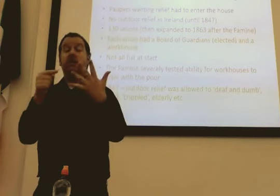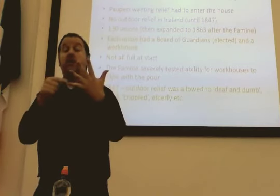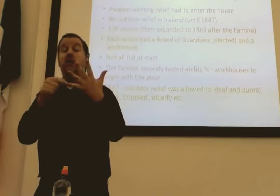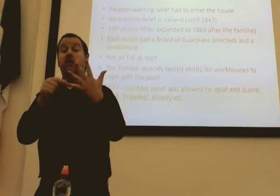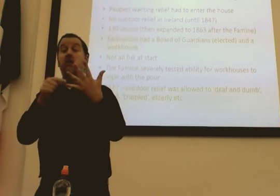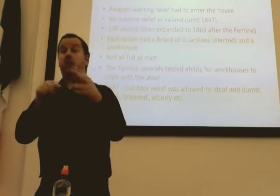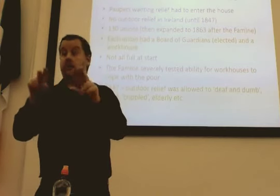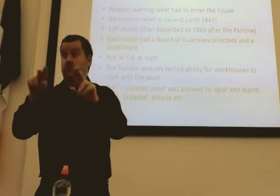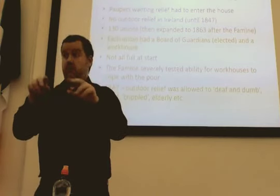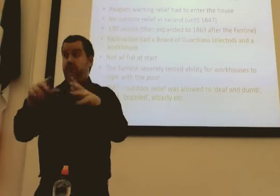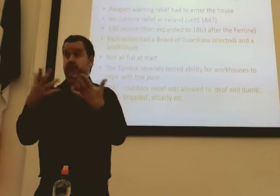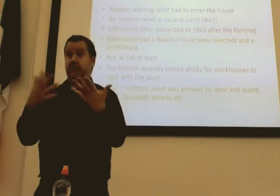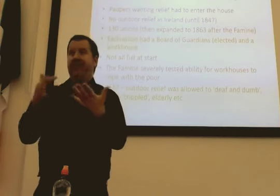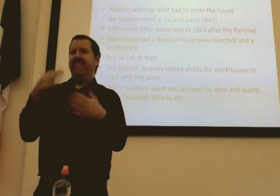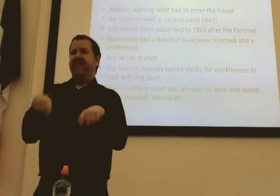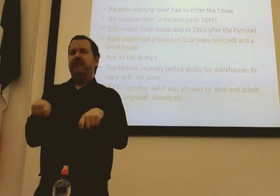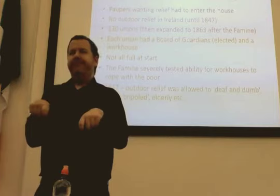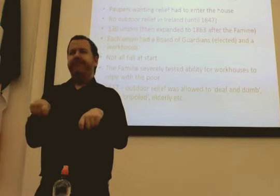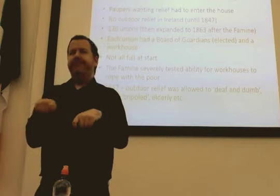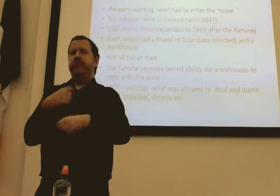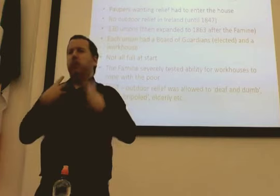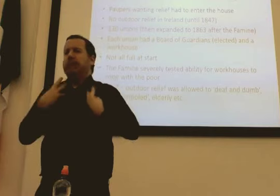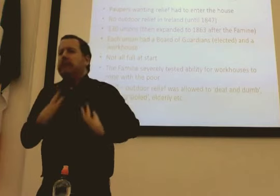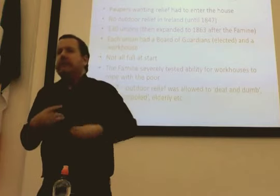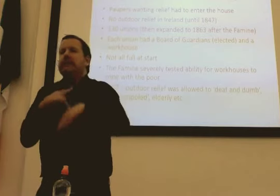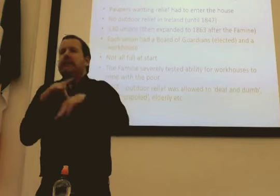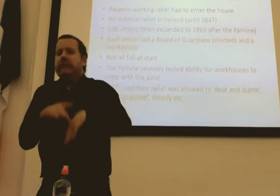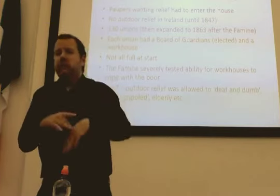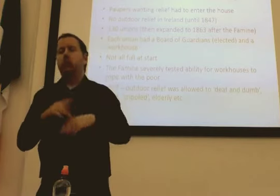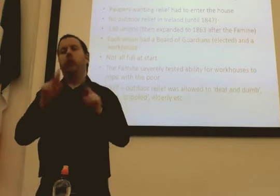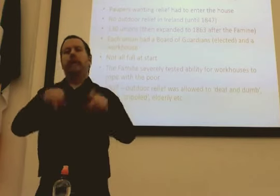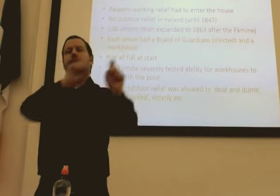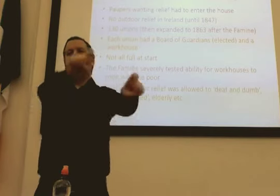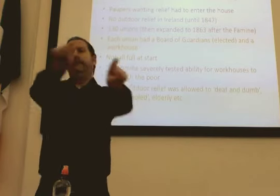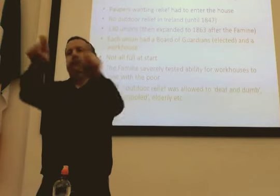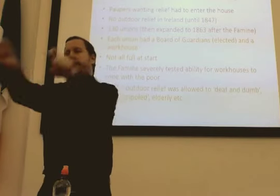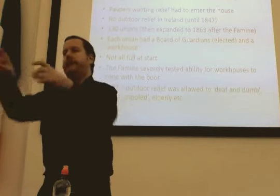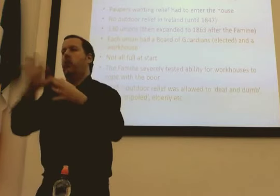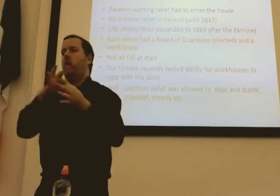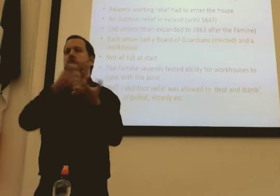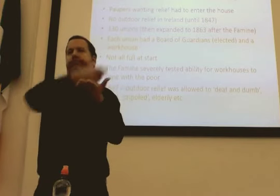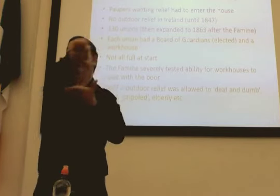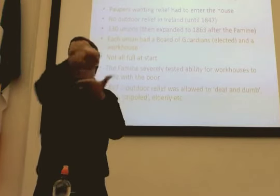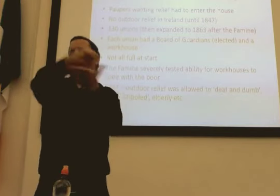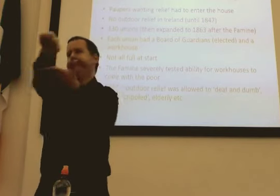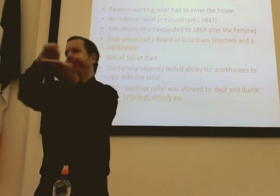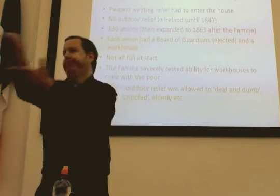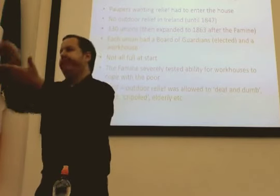who were deaf could avail of this social welfare payment. So if people were extremely weak or, I